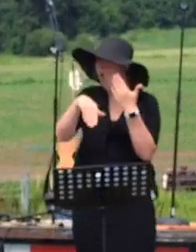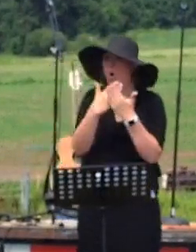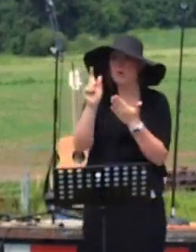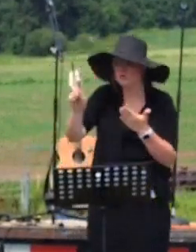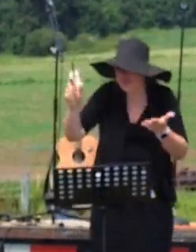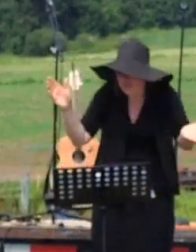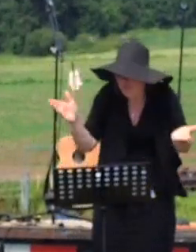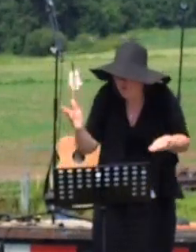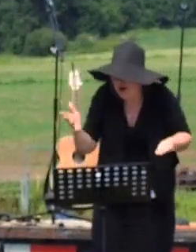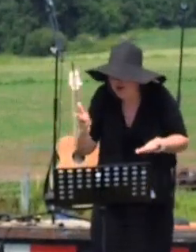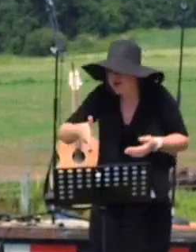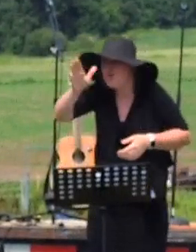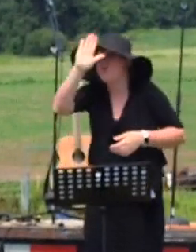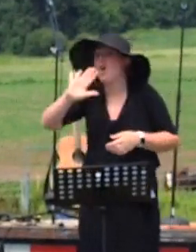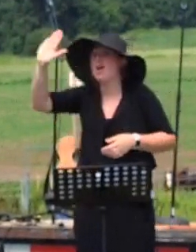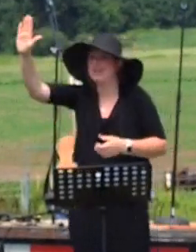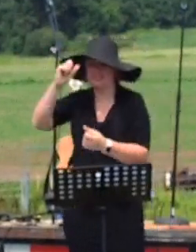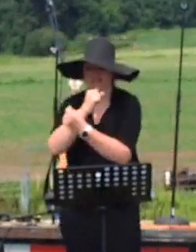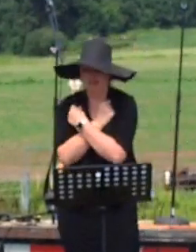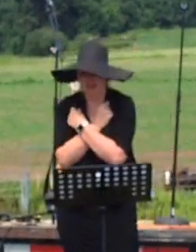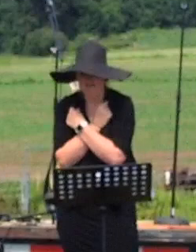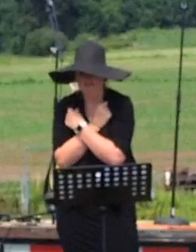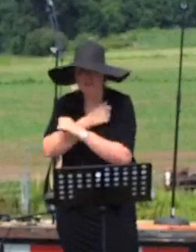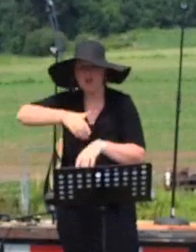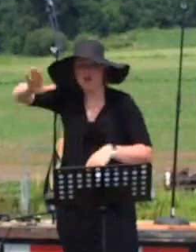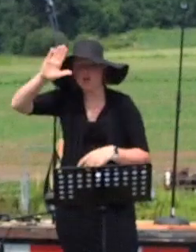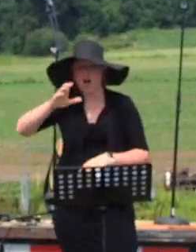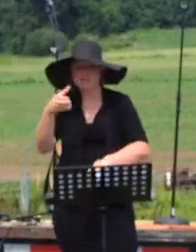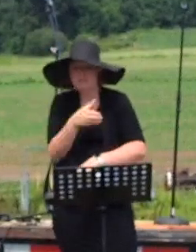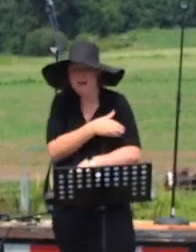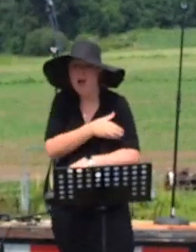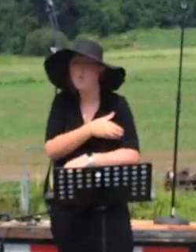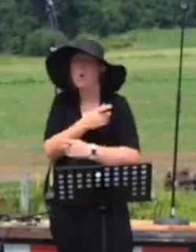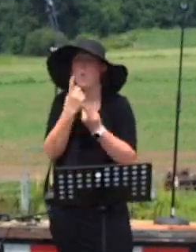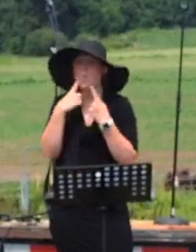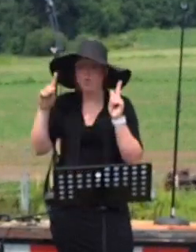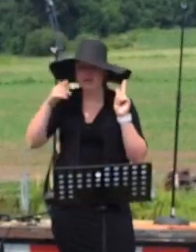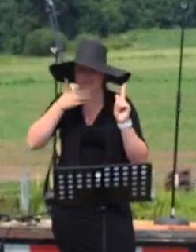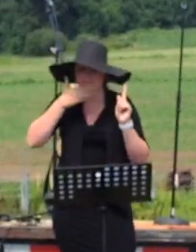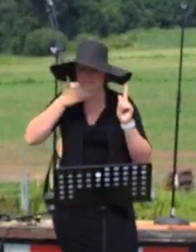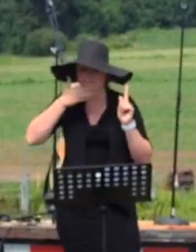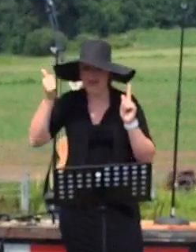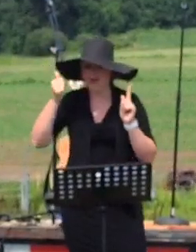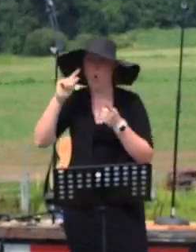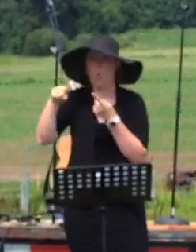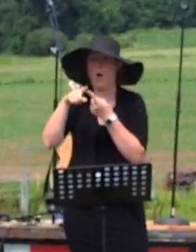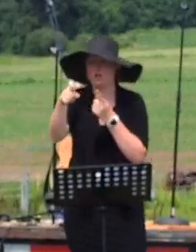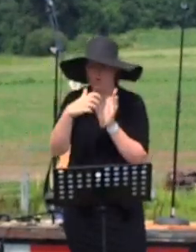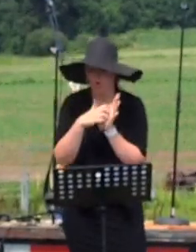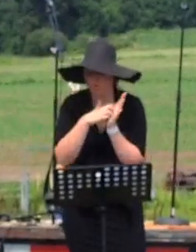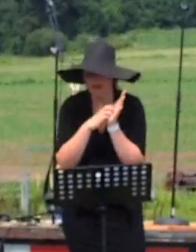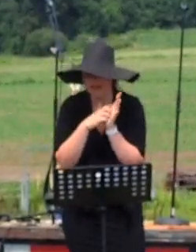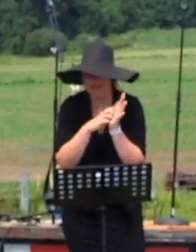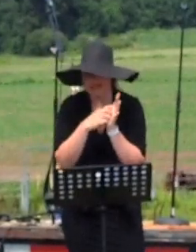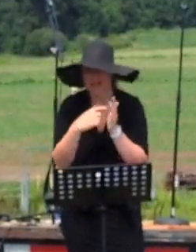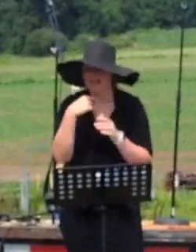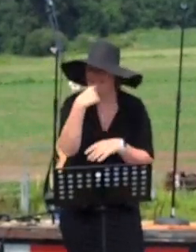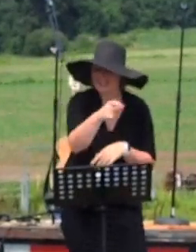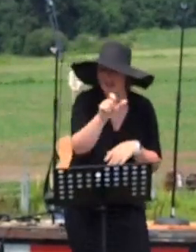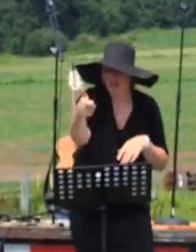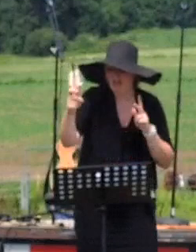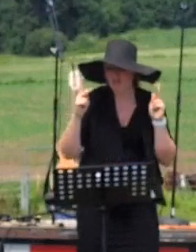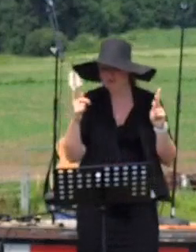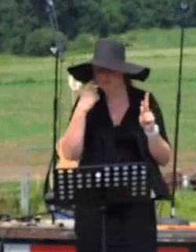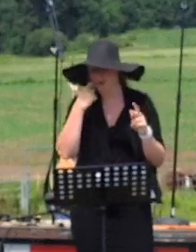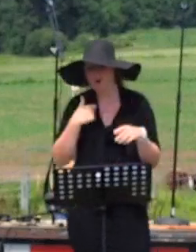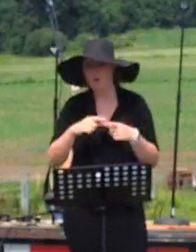is all you need. My power works best in weakness. So now I am glad to boast about my weakness so